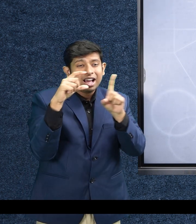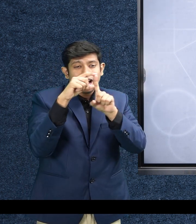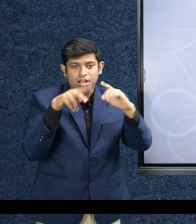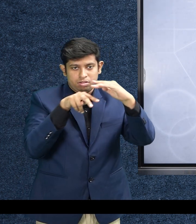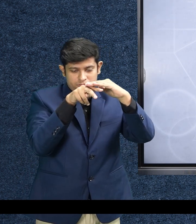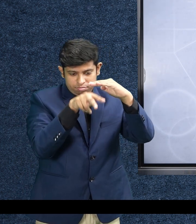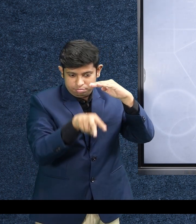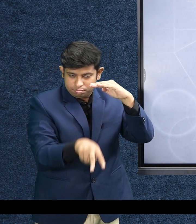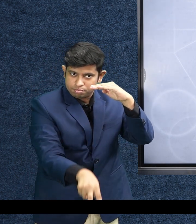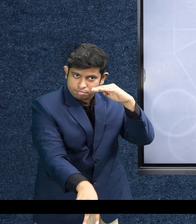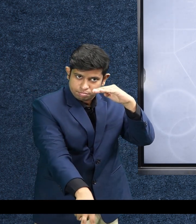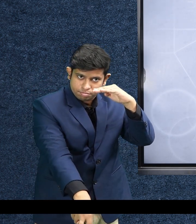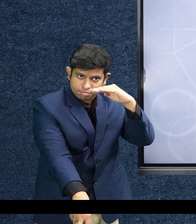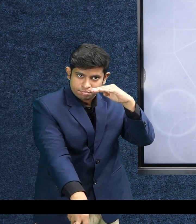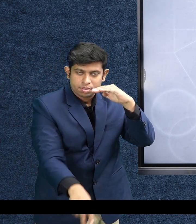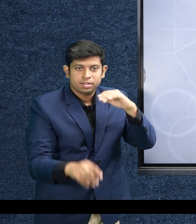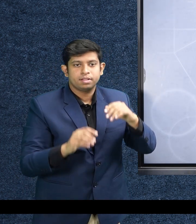elevation, depression,